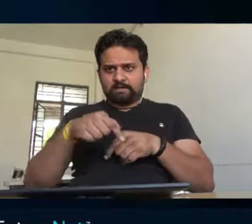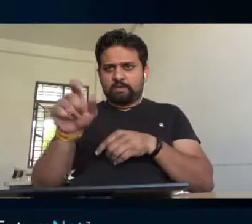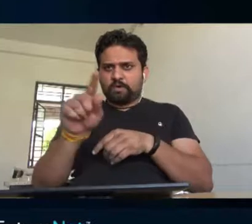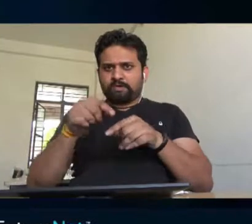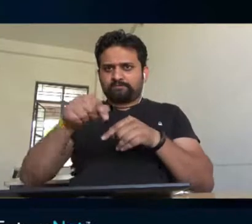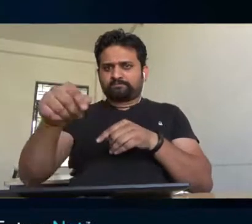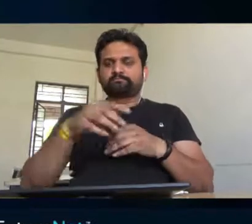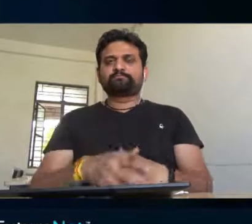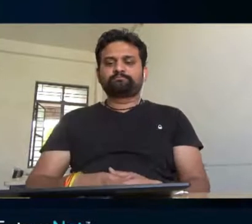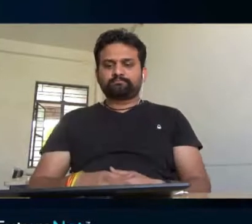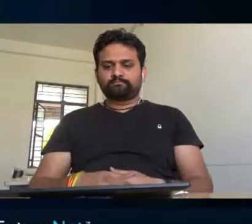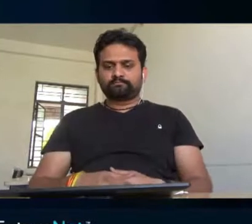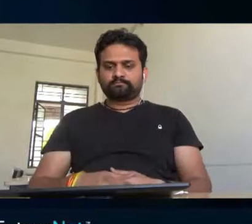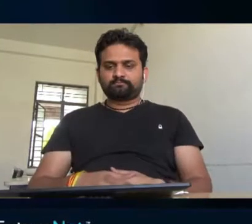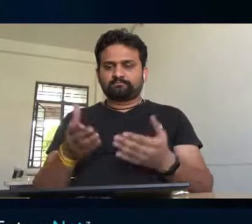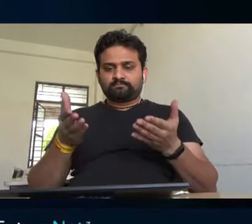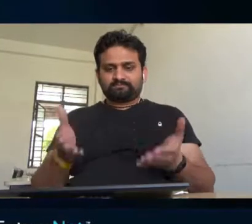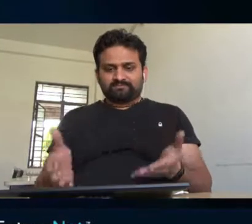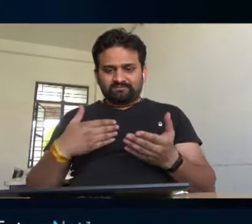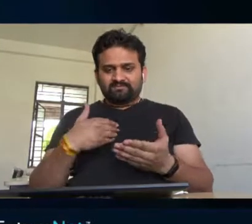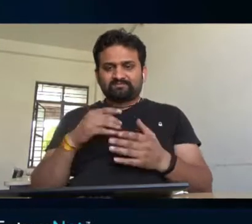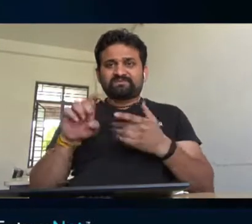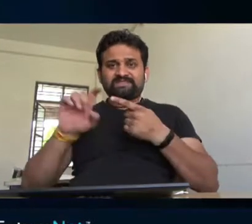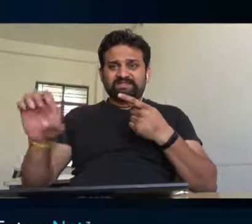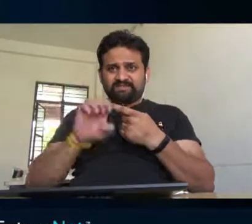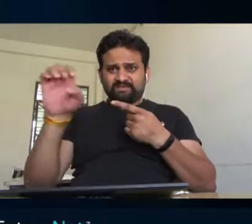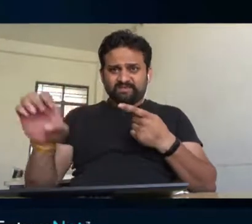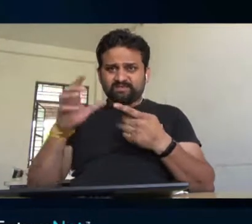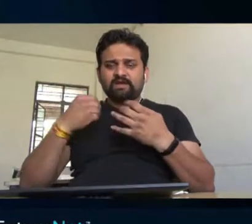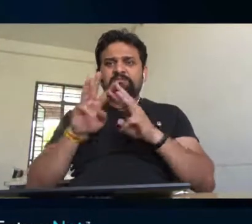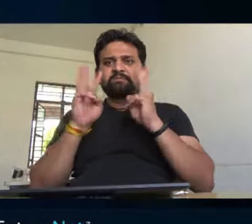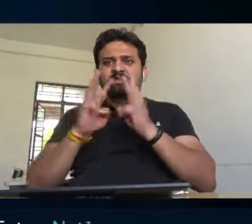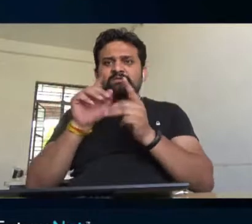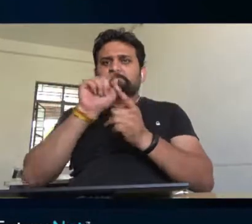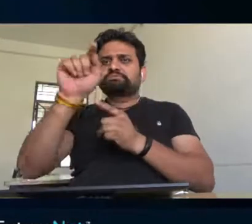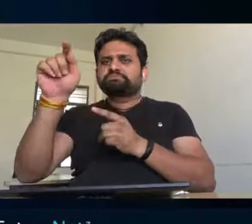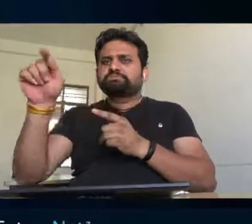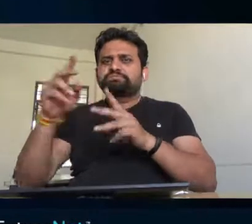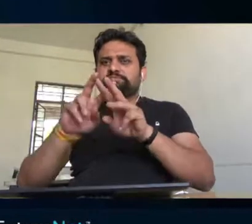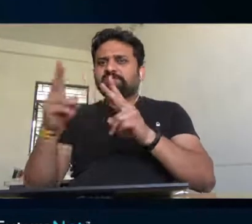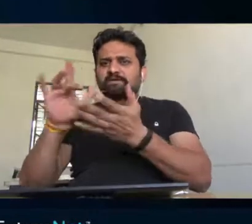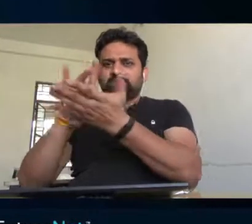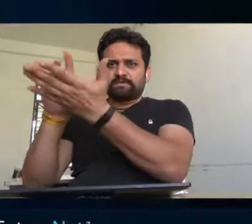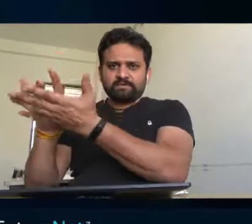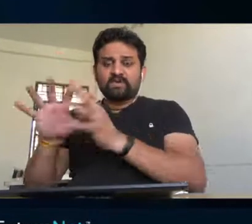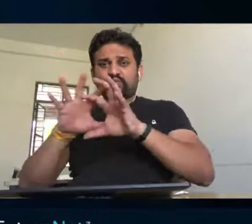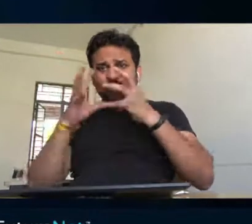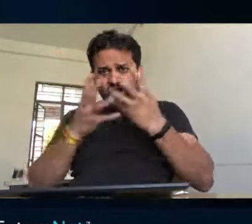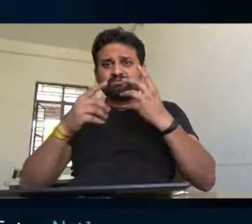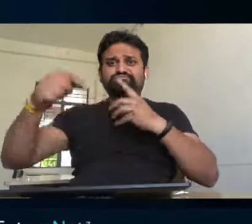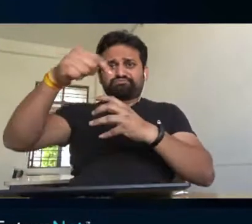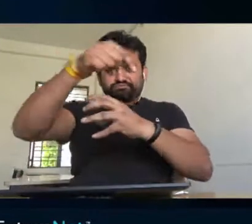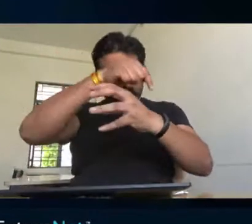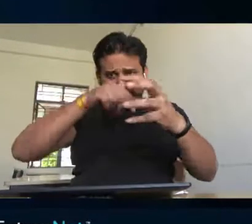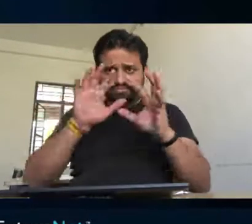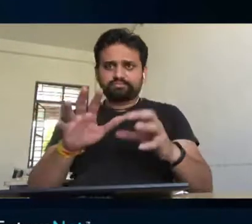and this also with you all together here, and that will be on the 15th of May. It is in